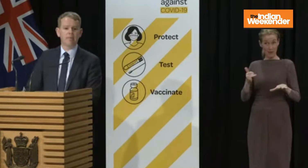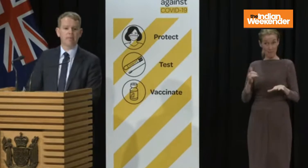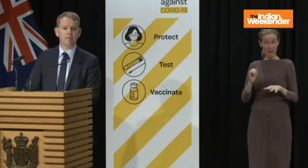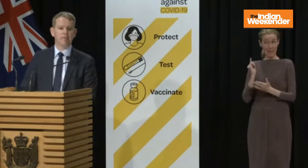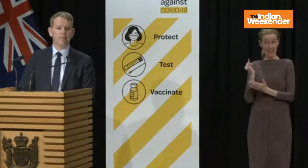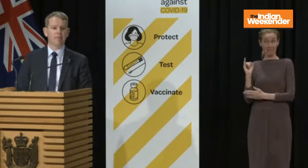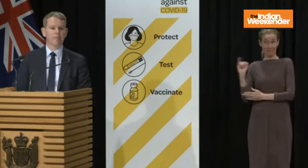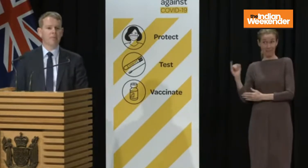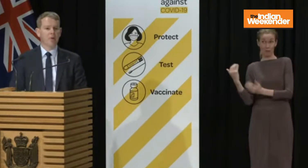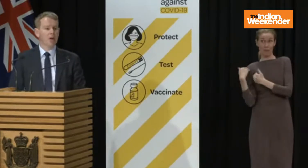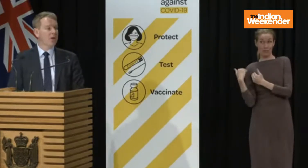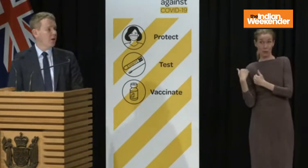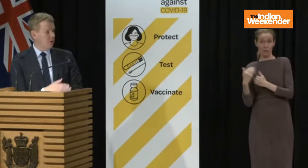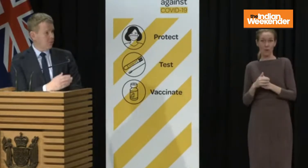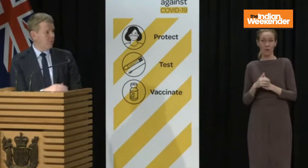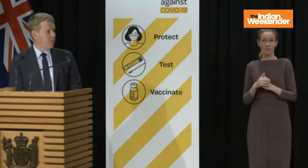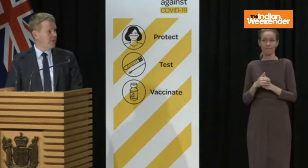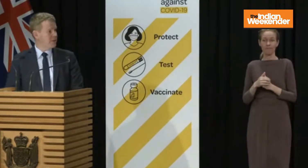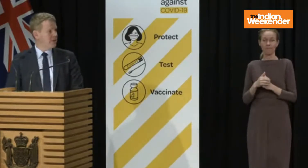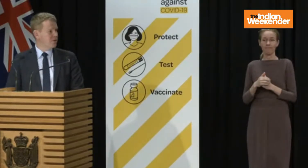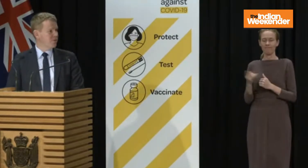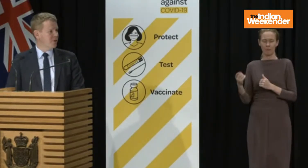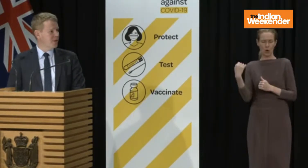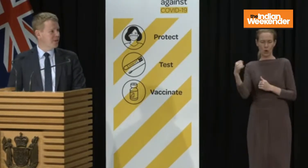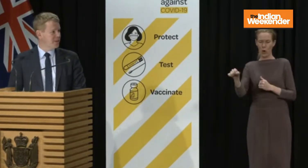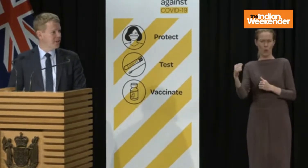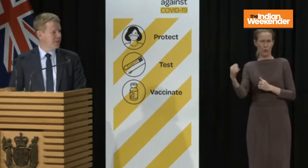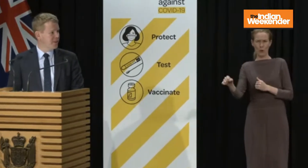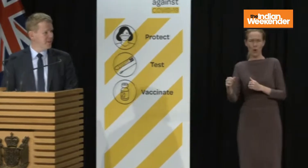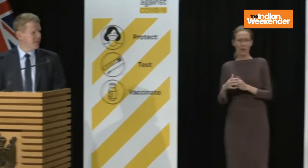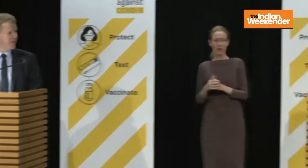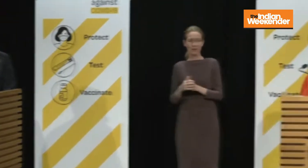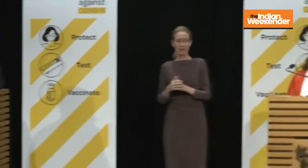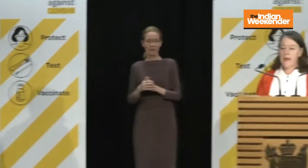5 new cases from in the Waikato? Hand back to Dr. McElnay.